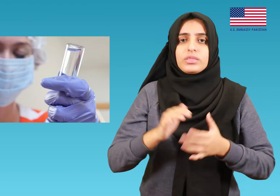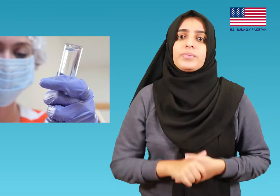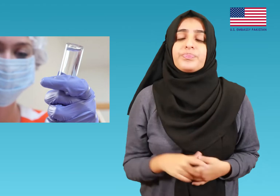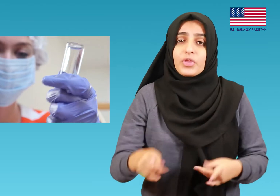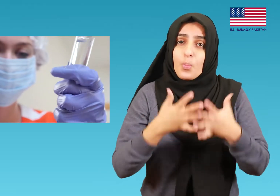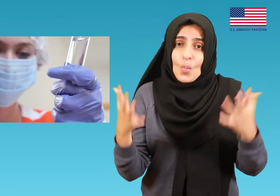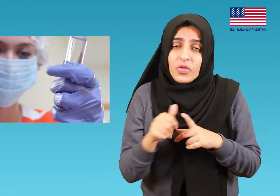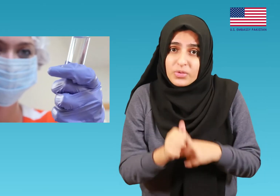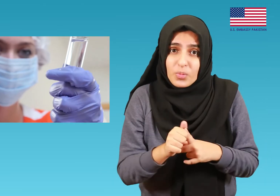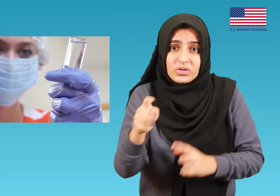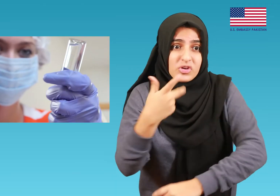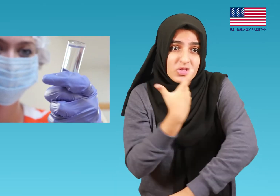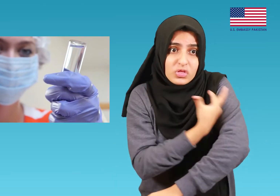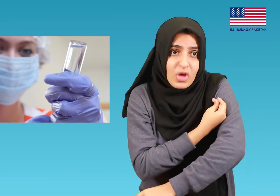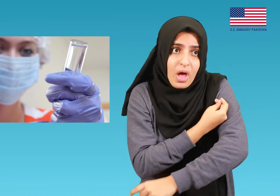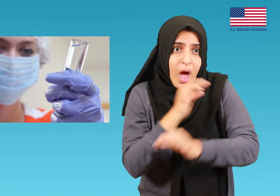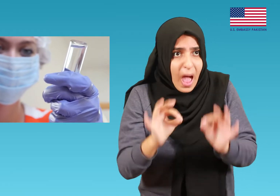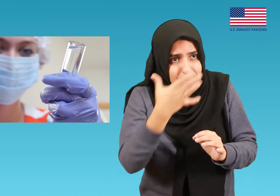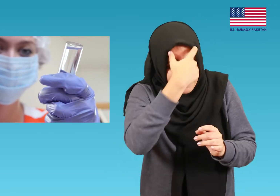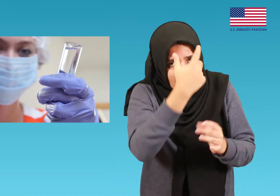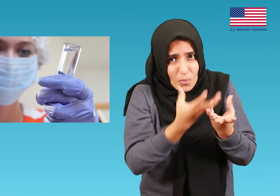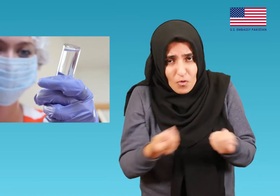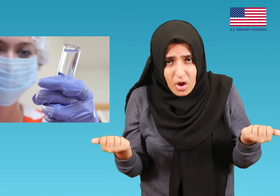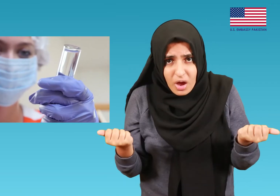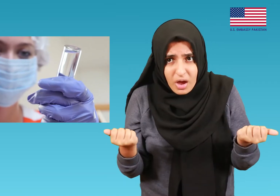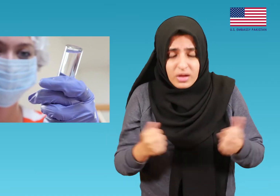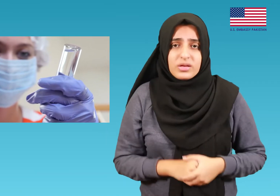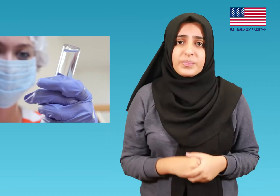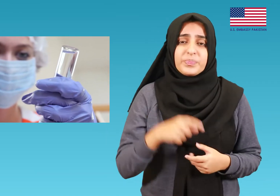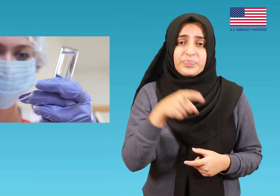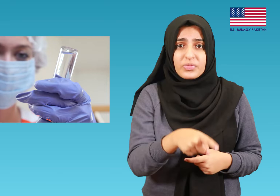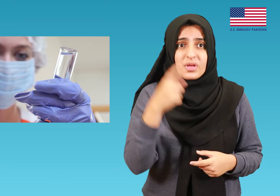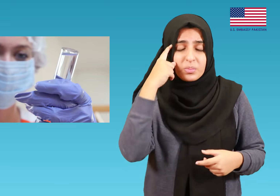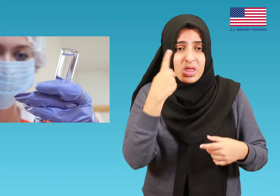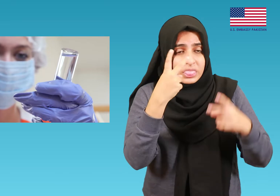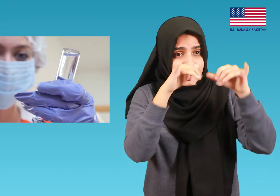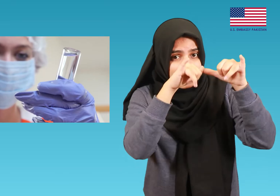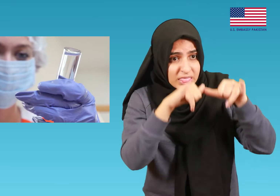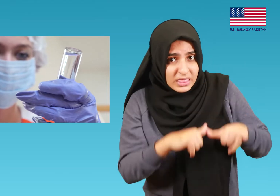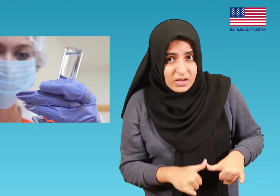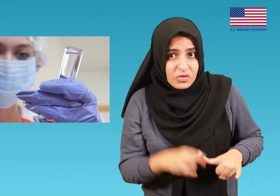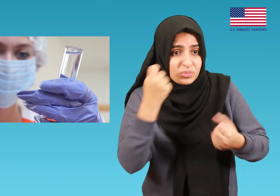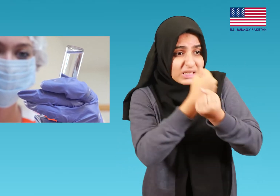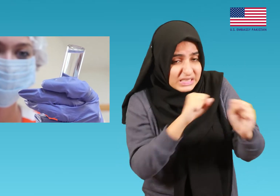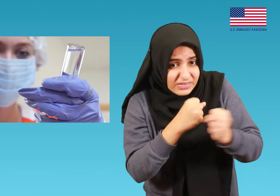It's important that a vaccine isn't the only solution though. It's going to have to be paired up with continued prevention